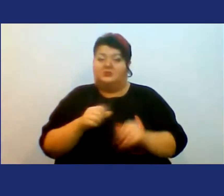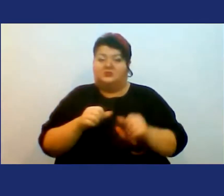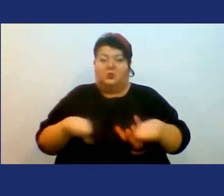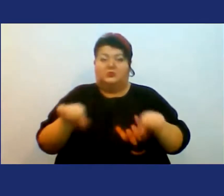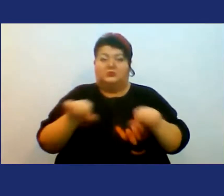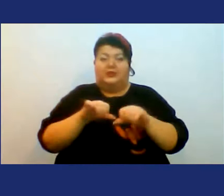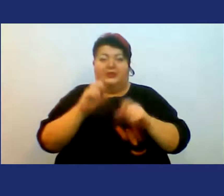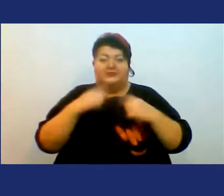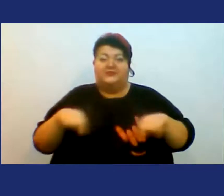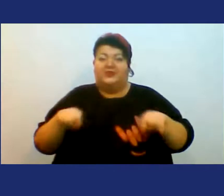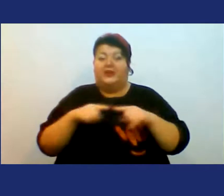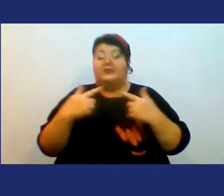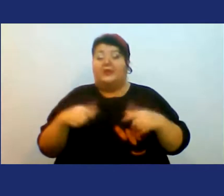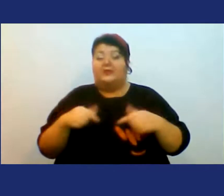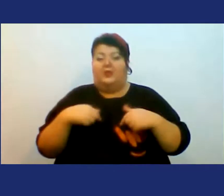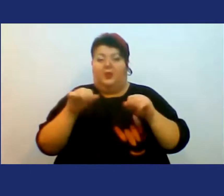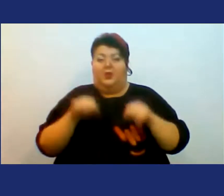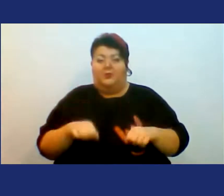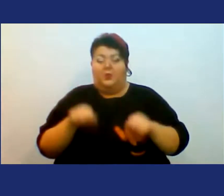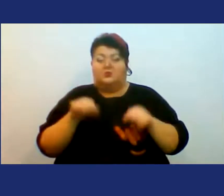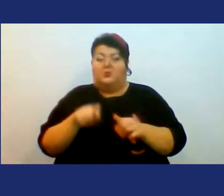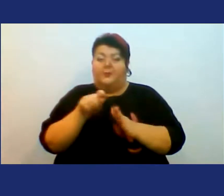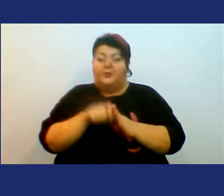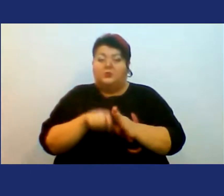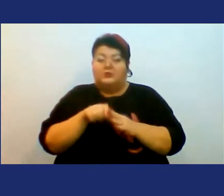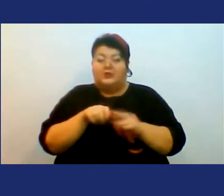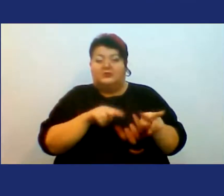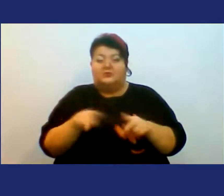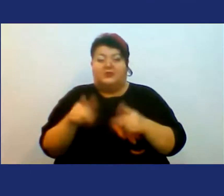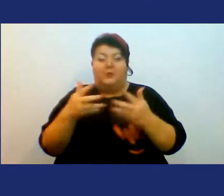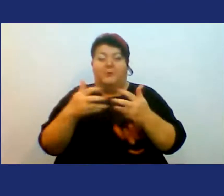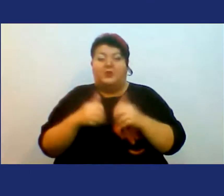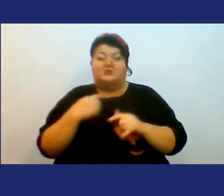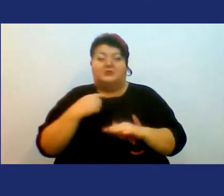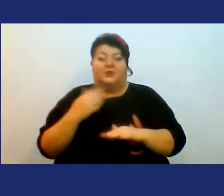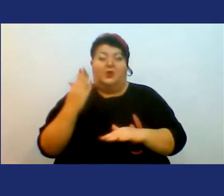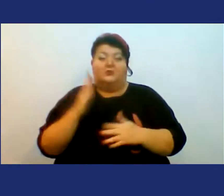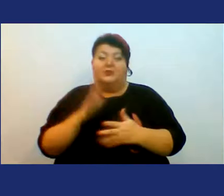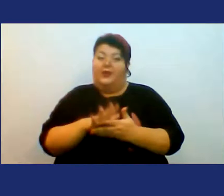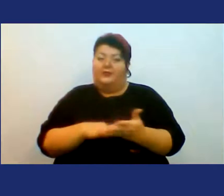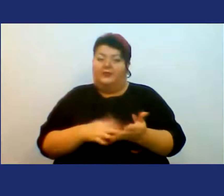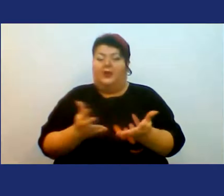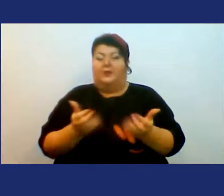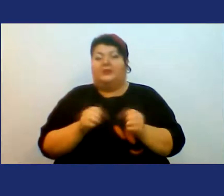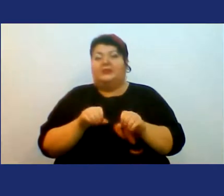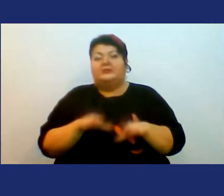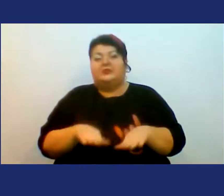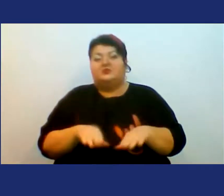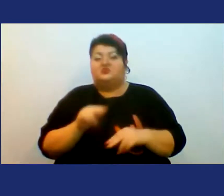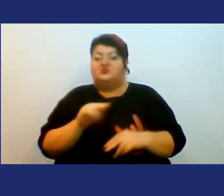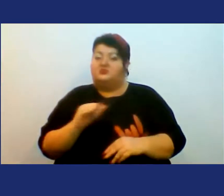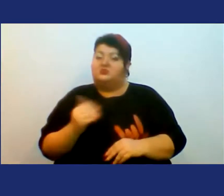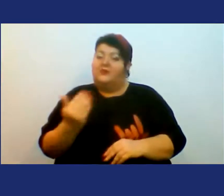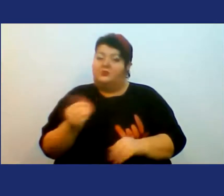and independence. I think during the next election cycle, we will be able to test,